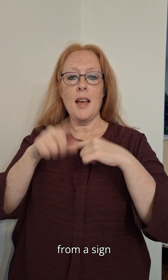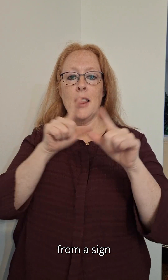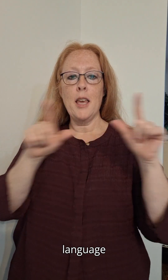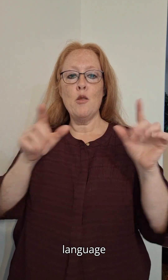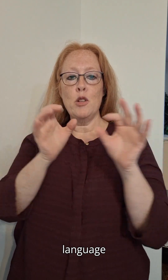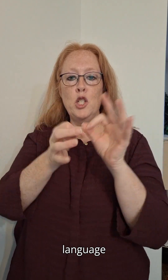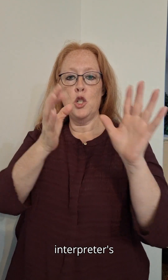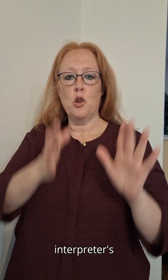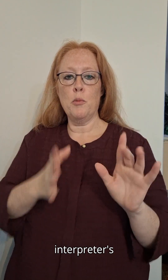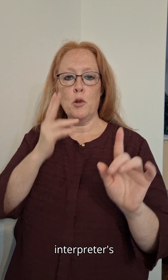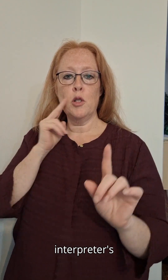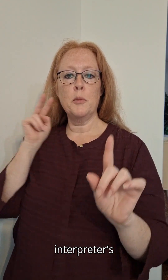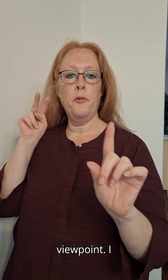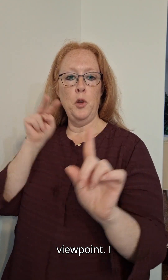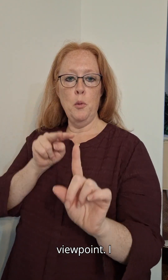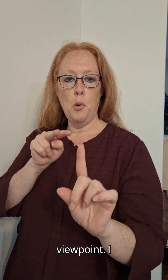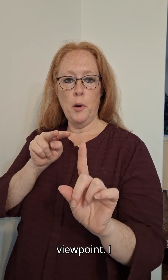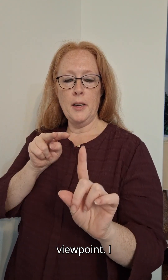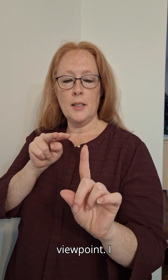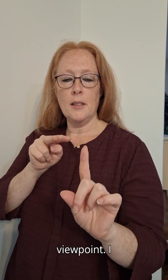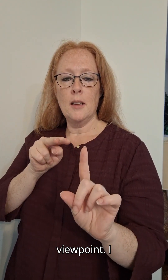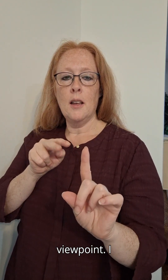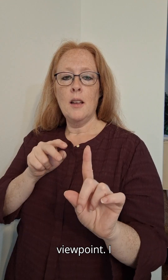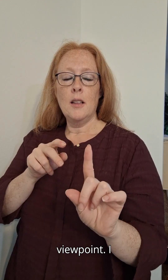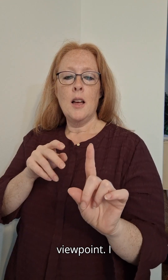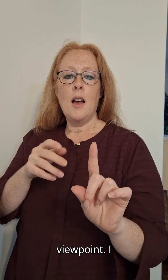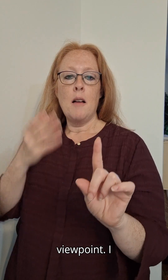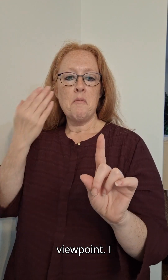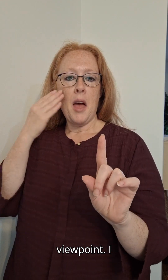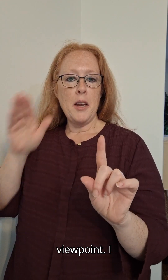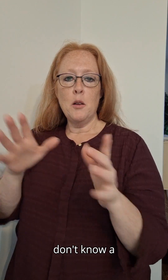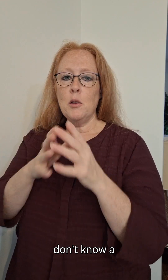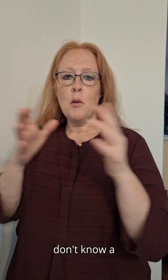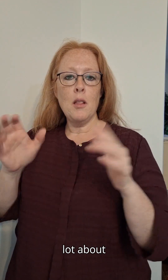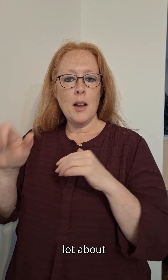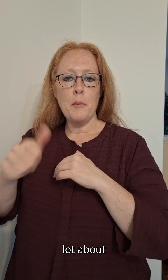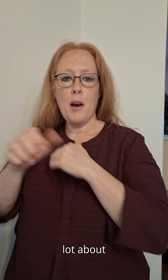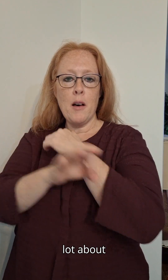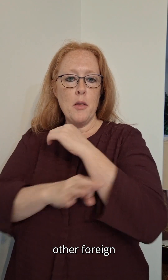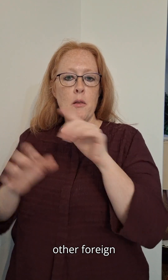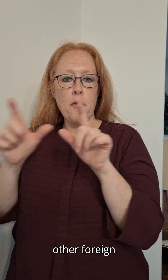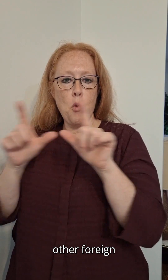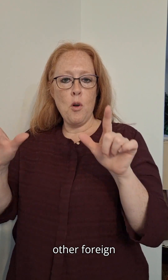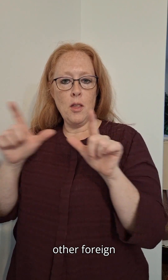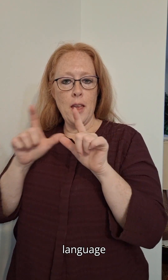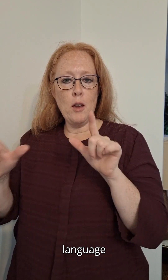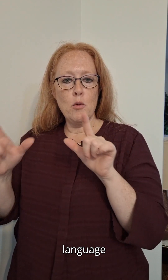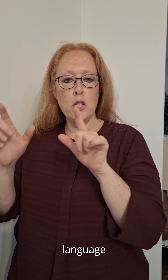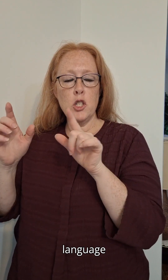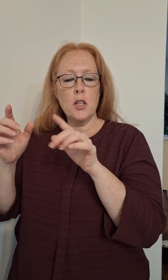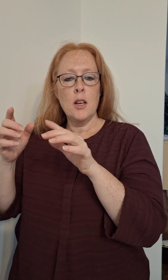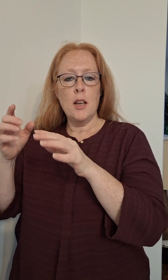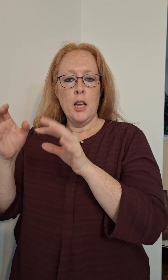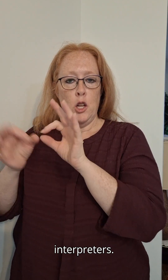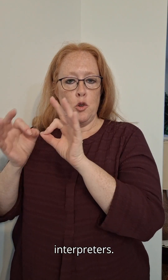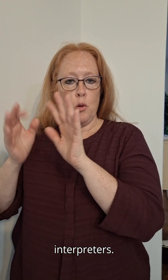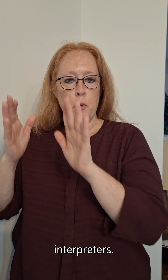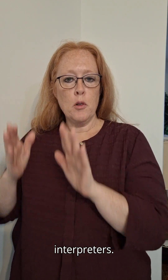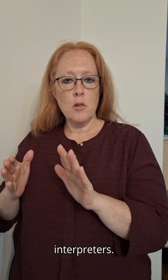sign language interpreter's viewpoint. I don't know a lot about other foreign language